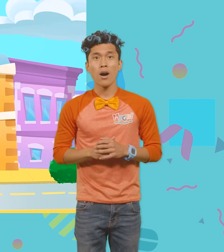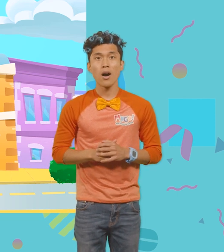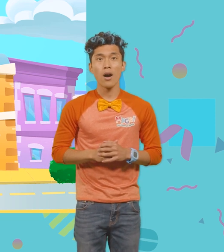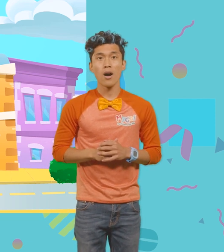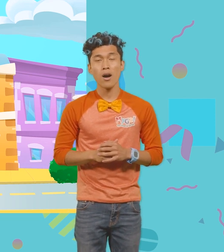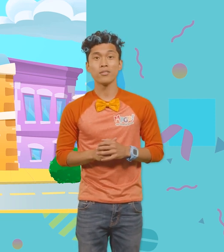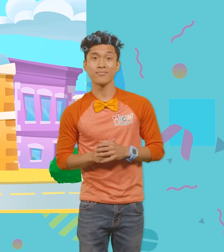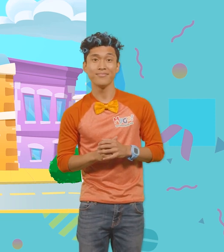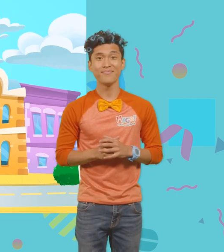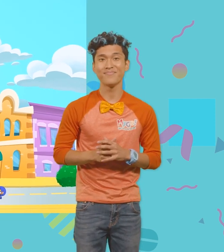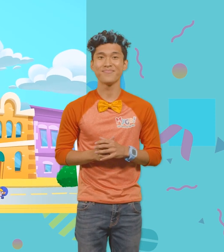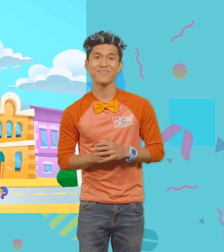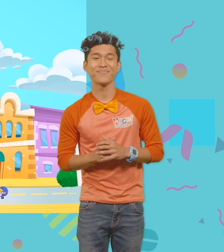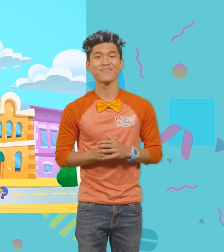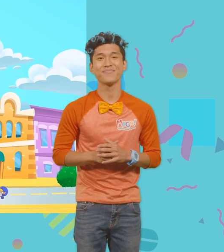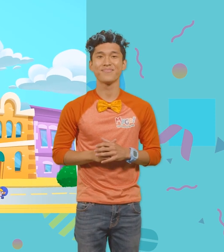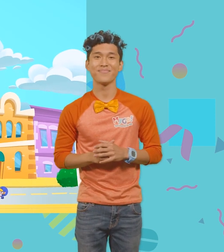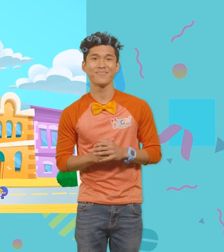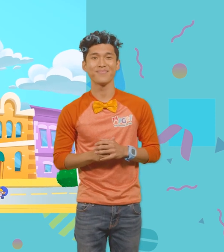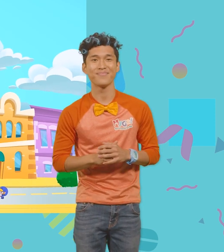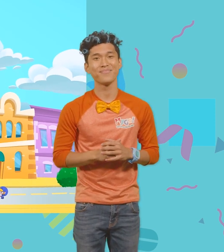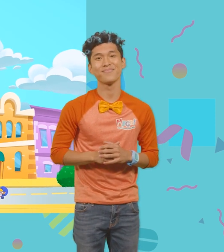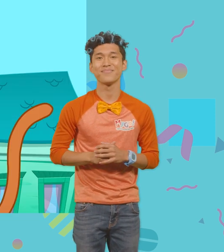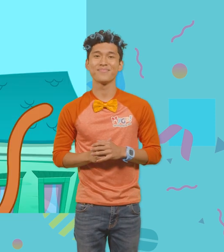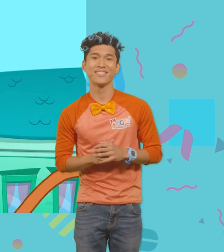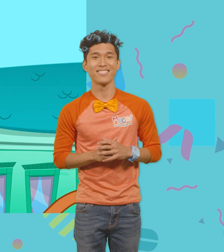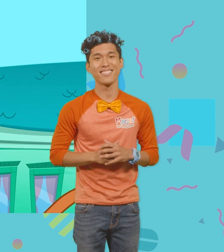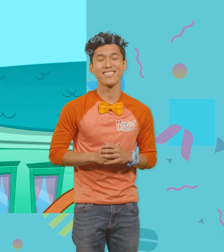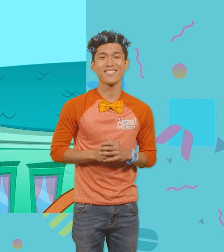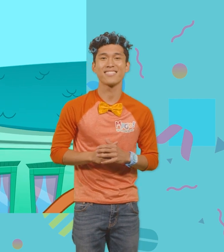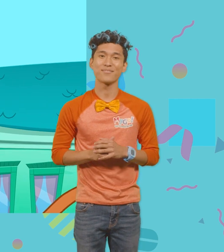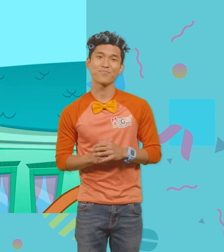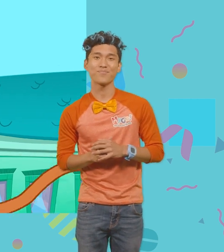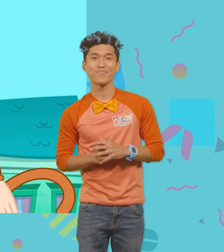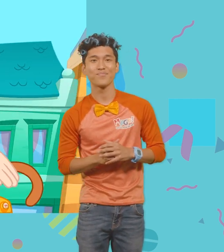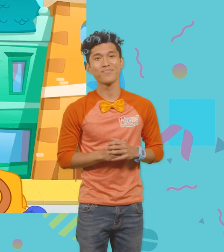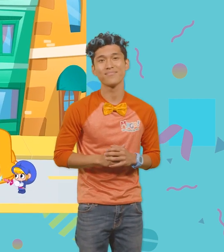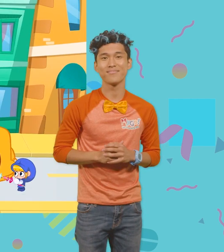Normal.